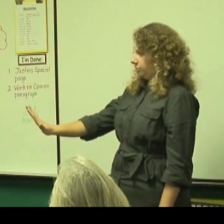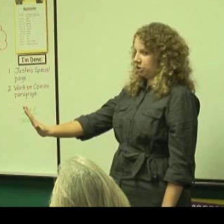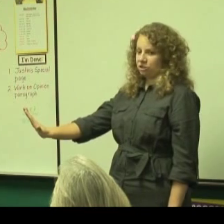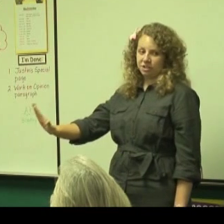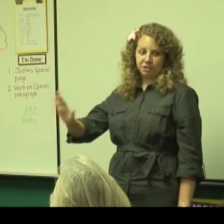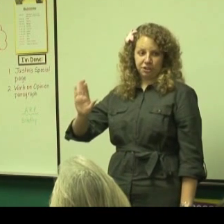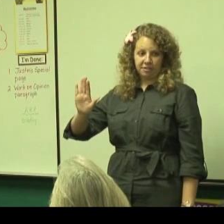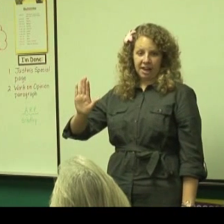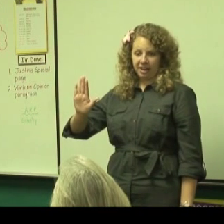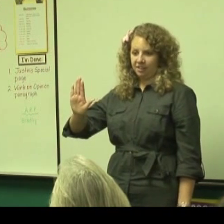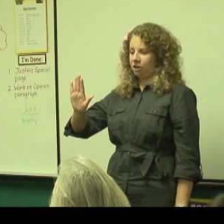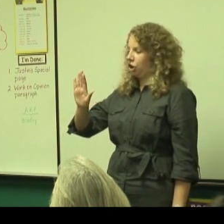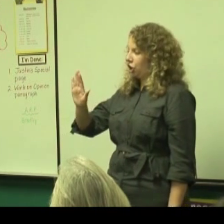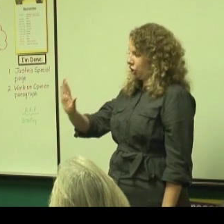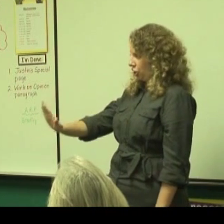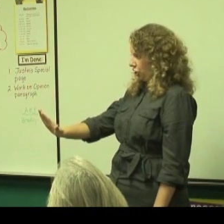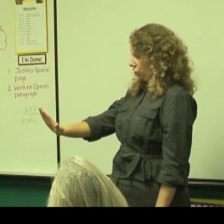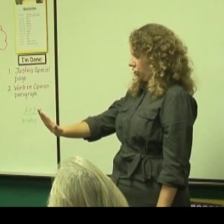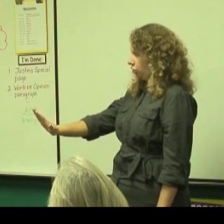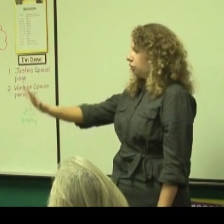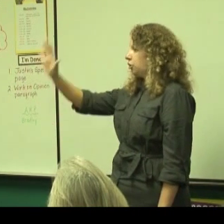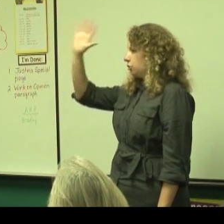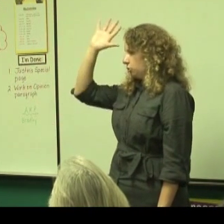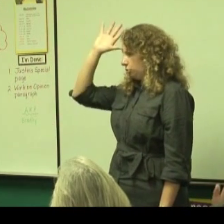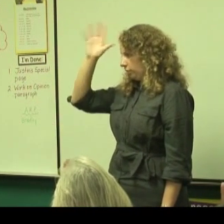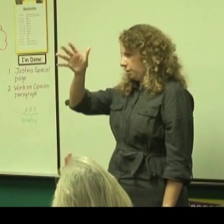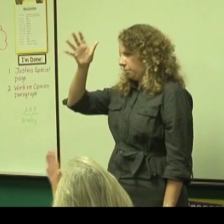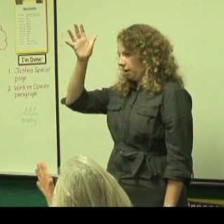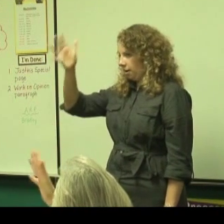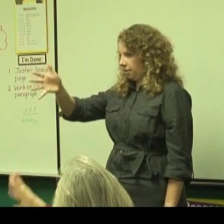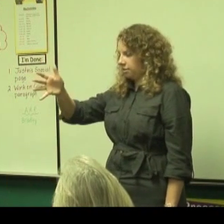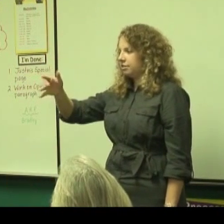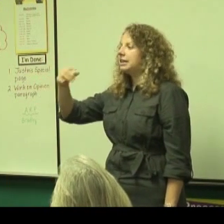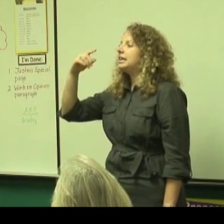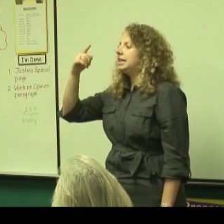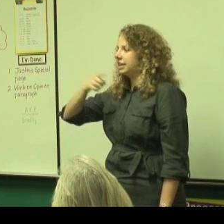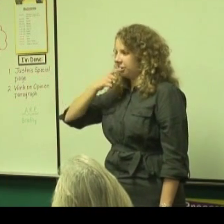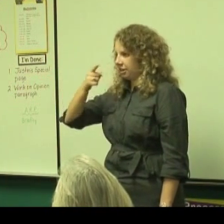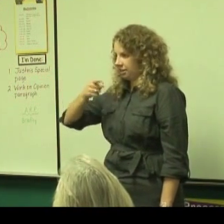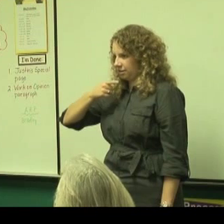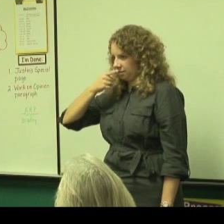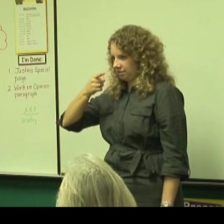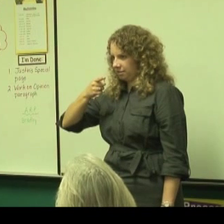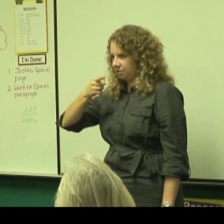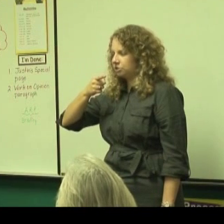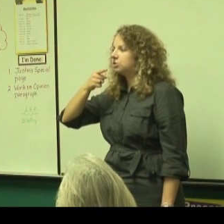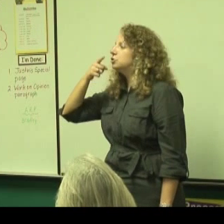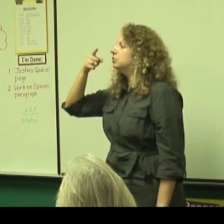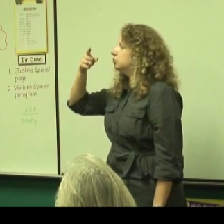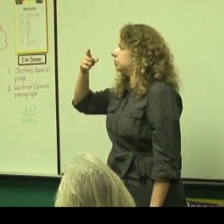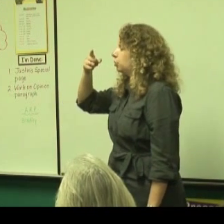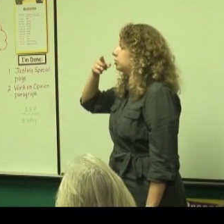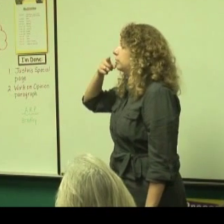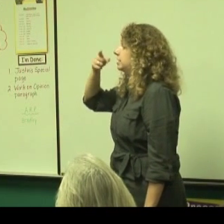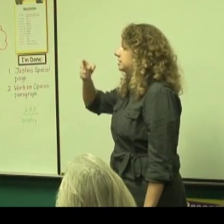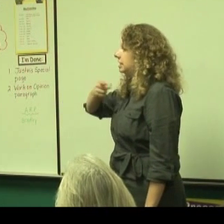make sure it's your flat hand. Her grandpa hearing. So forward twice,